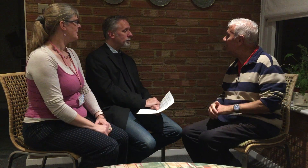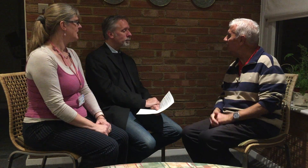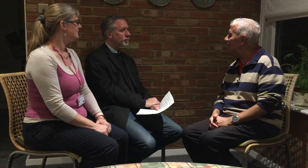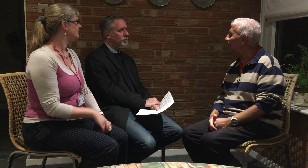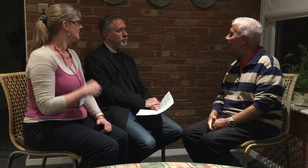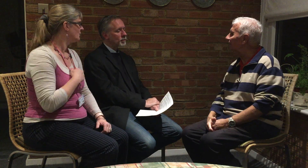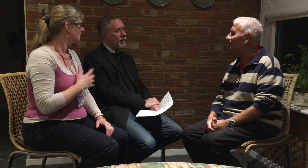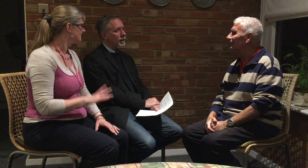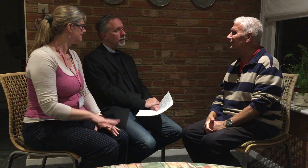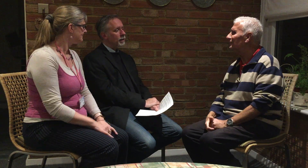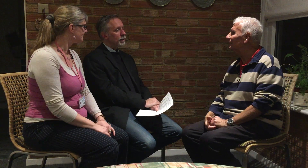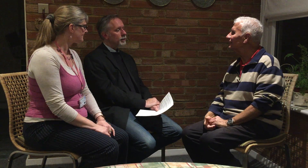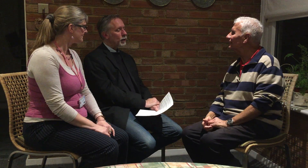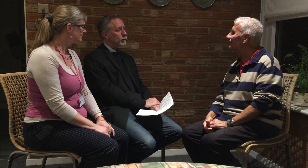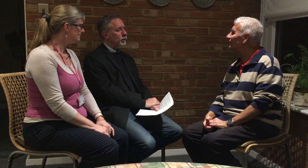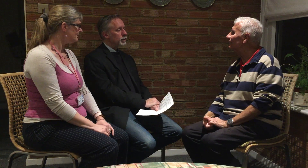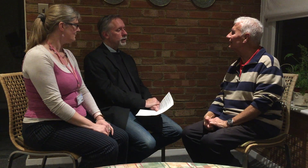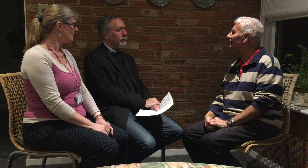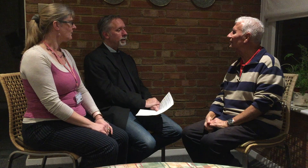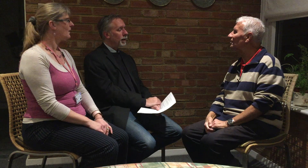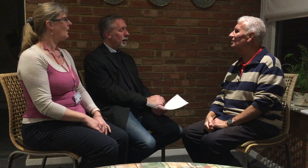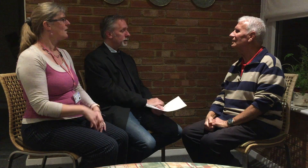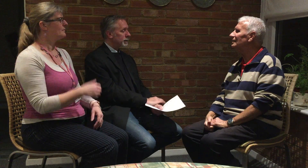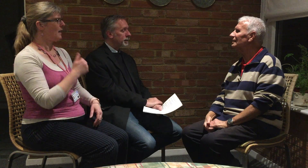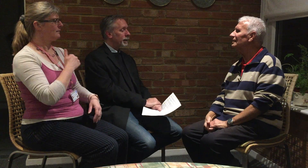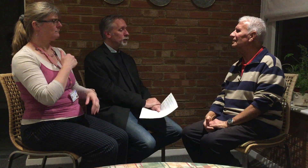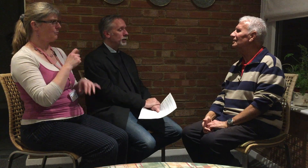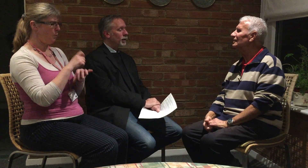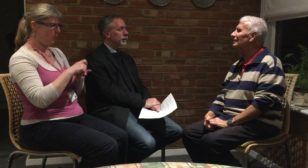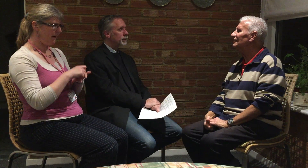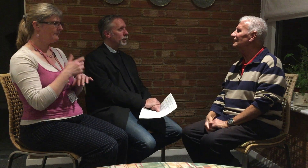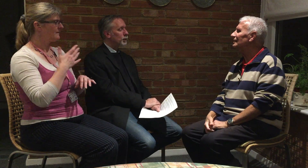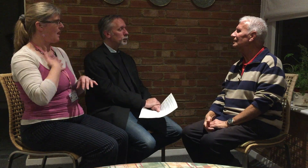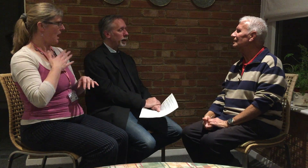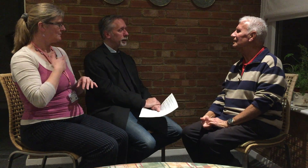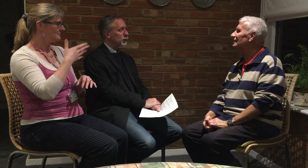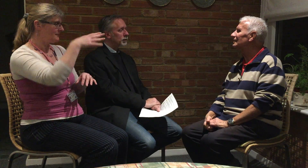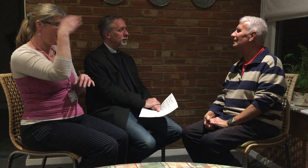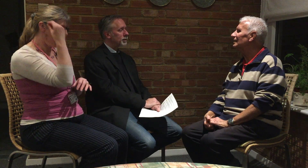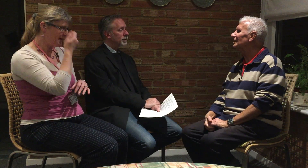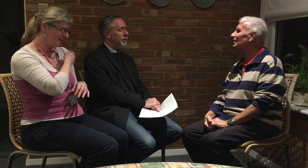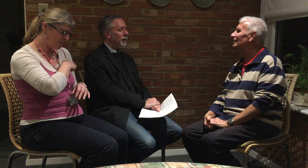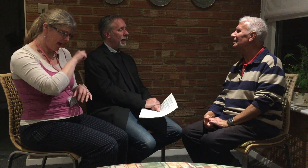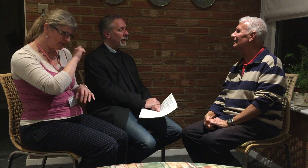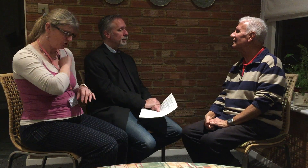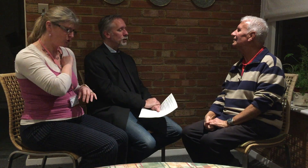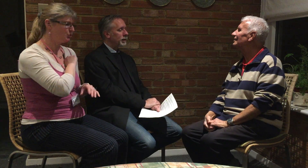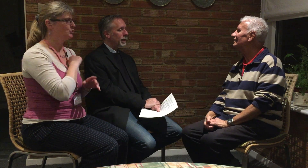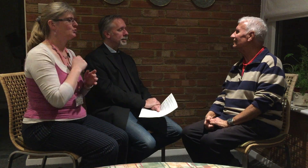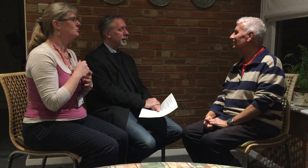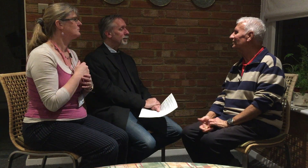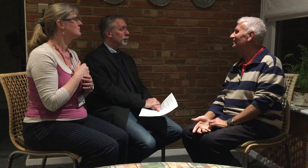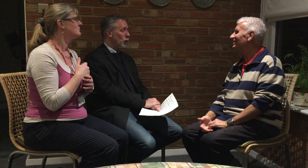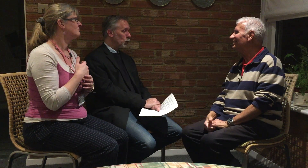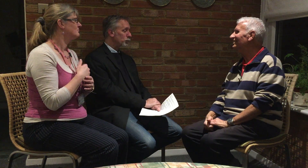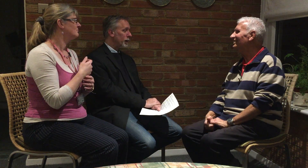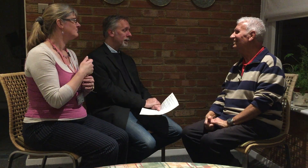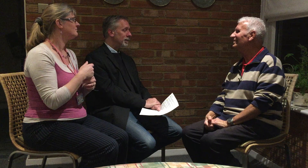hobby? So she, as I say, she likes to learn Spanish, and she has done some horse riding,